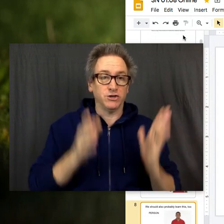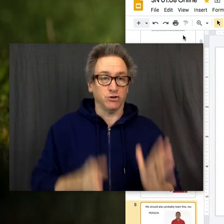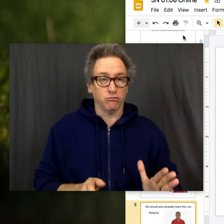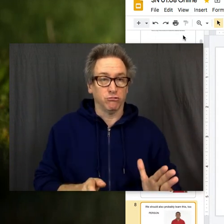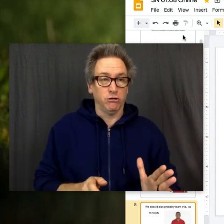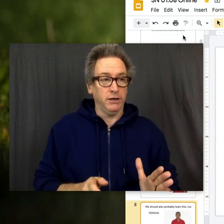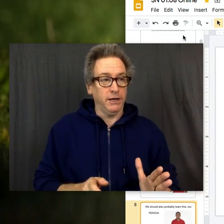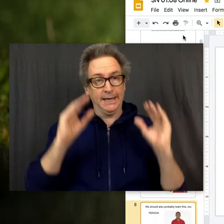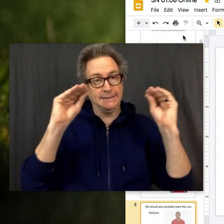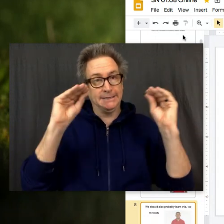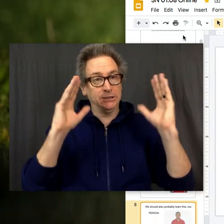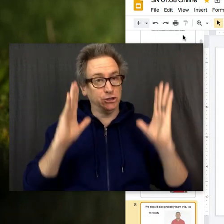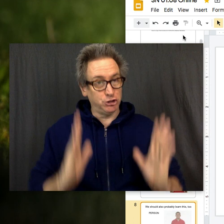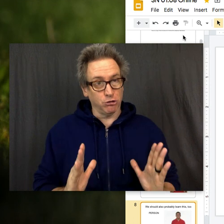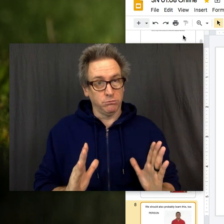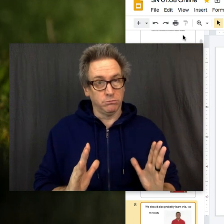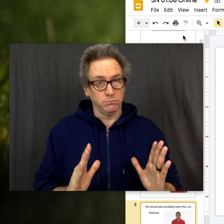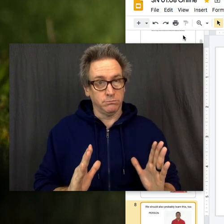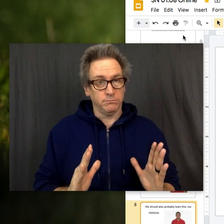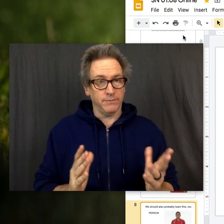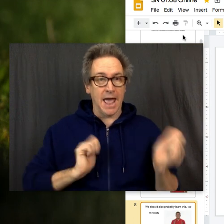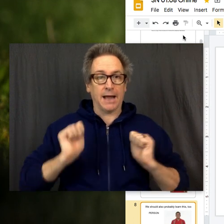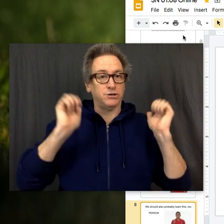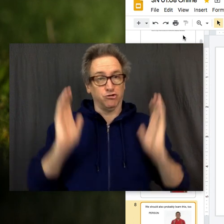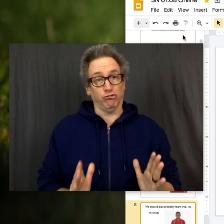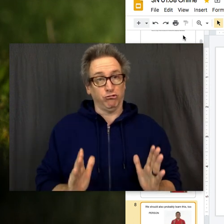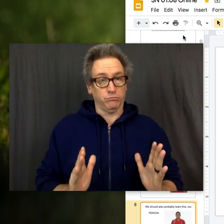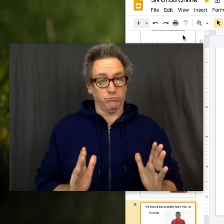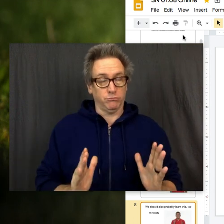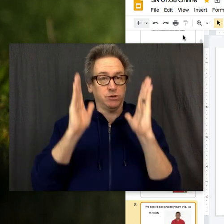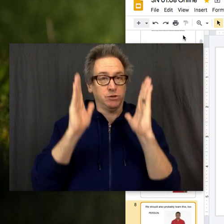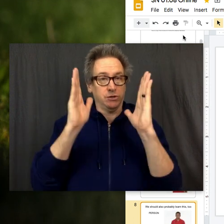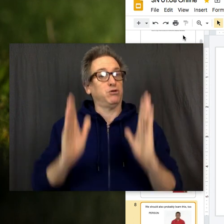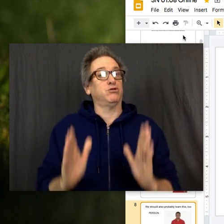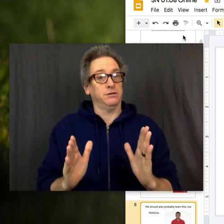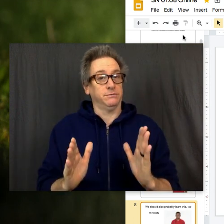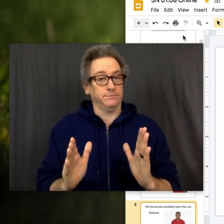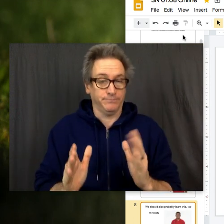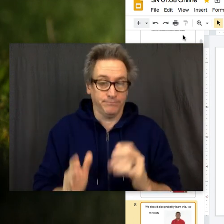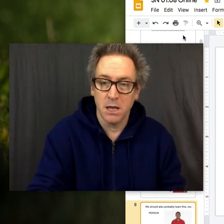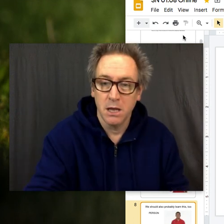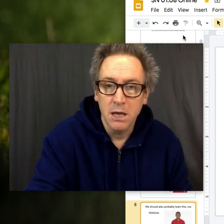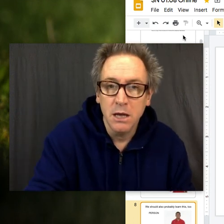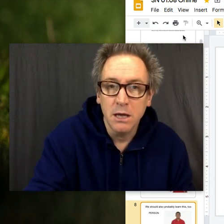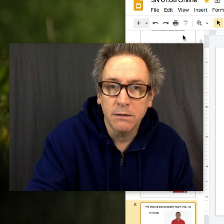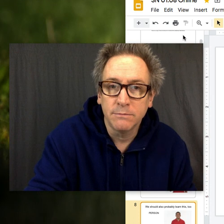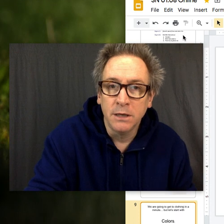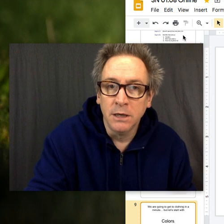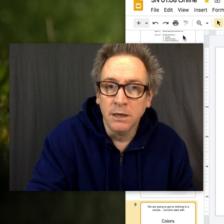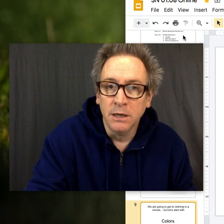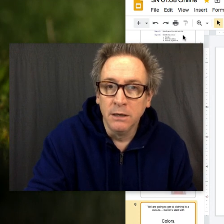writer, a teacher, actor. So this is person.